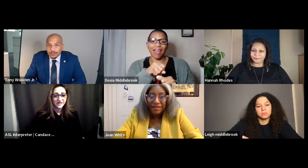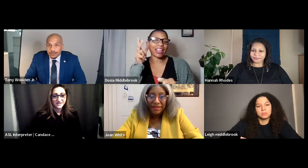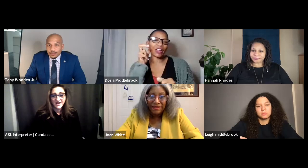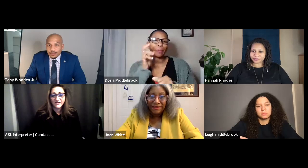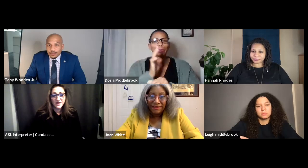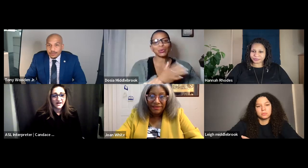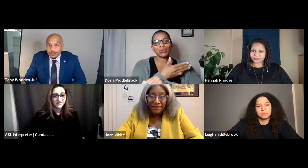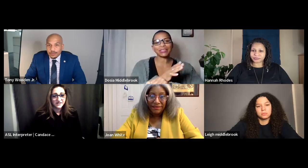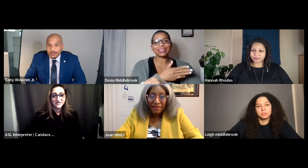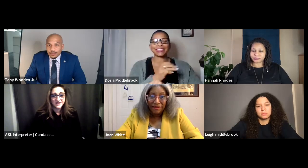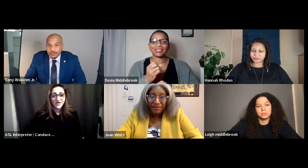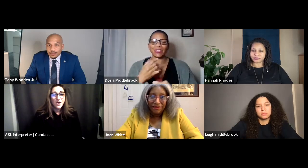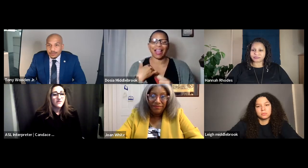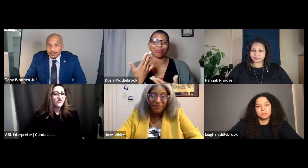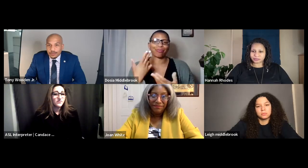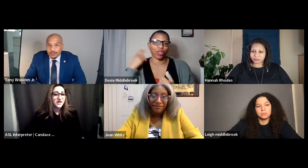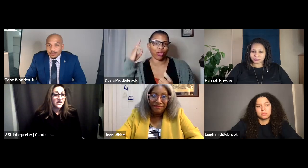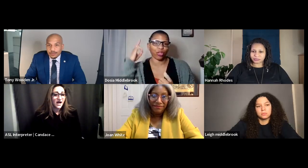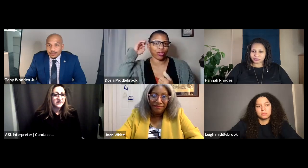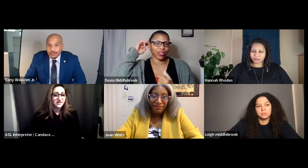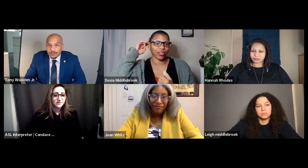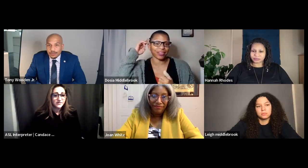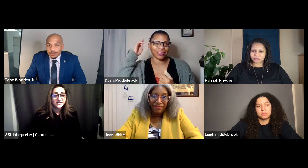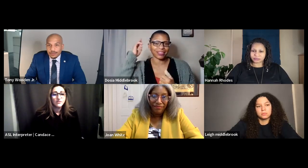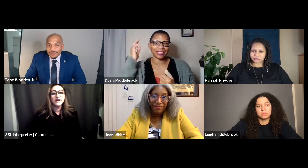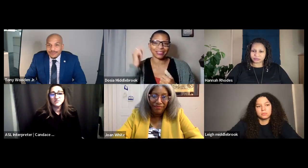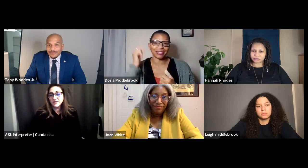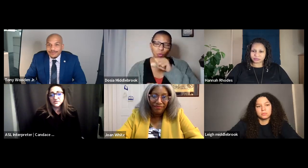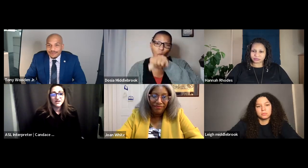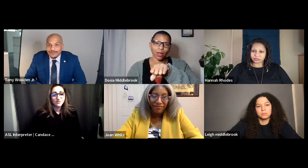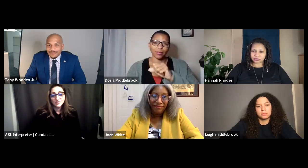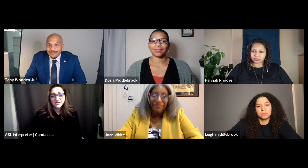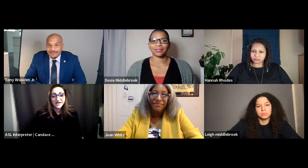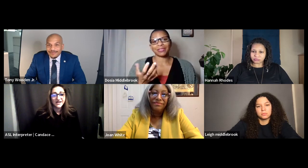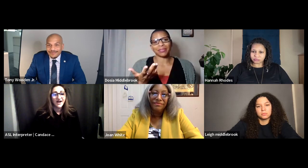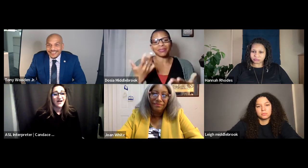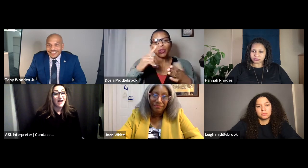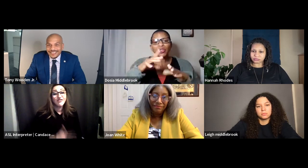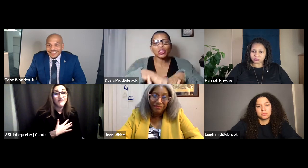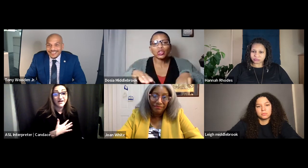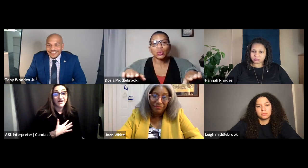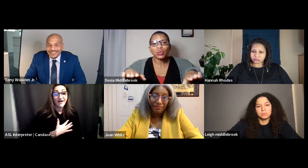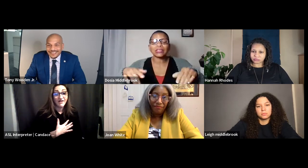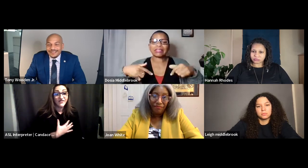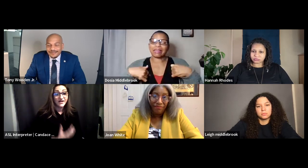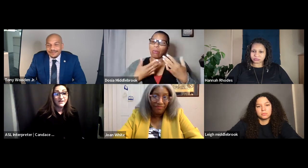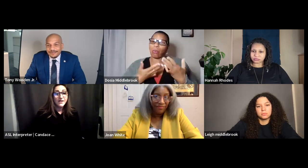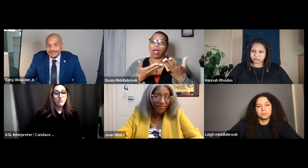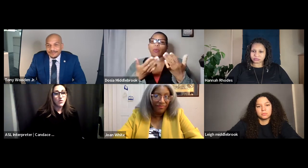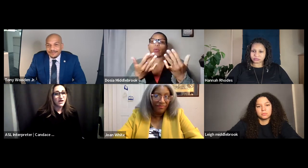meanings to everybody else that's deaf. But for me, I did this because I wanted to be able to hear music and I love it. I love it. But when it